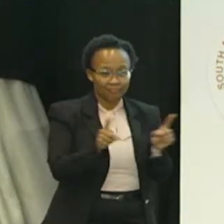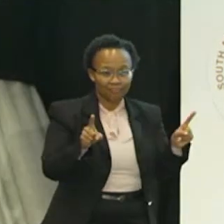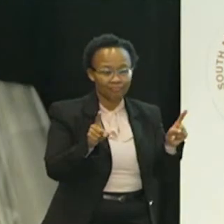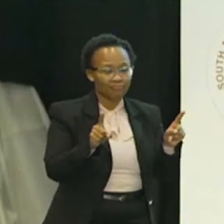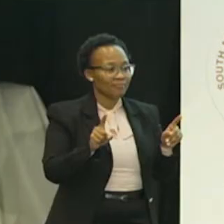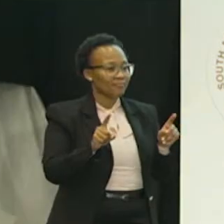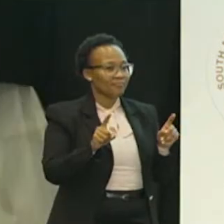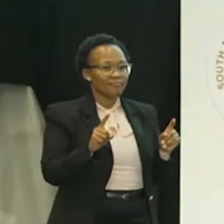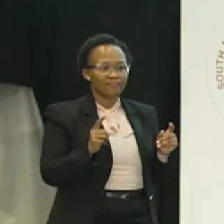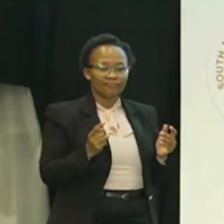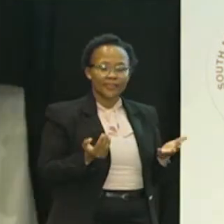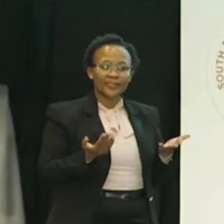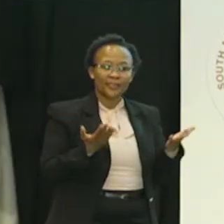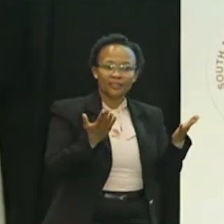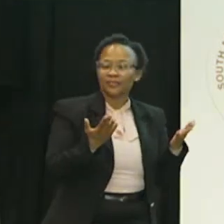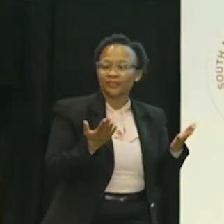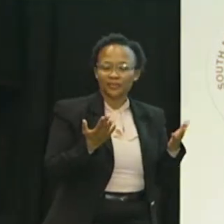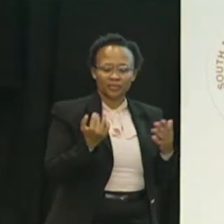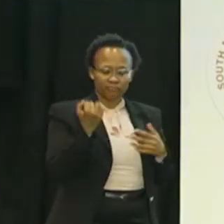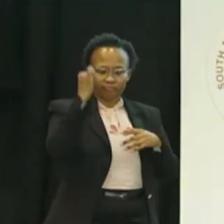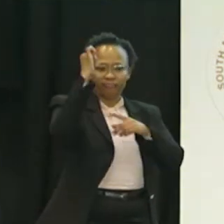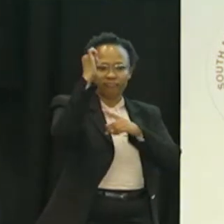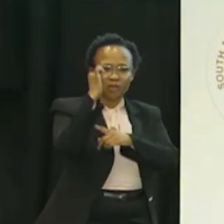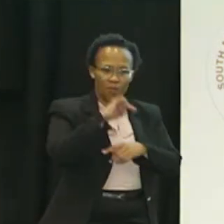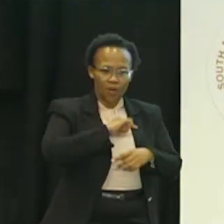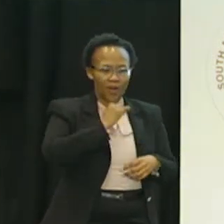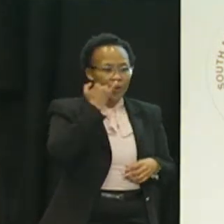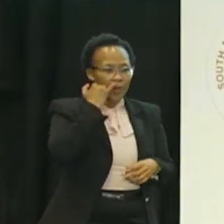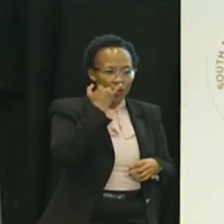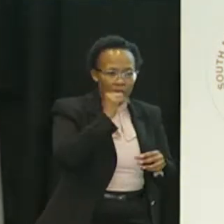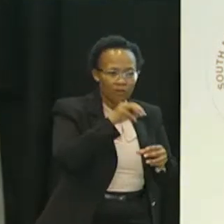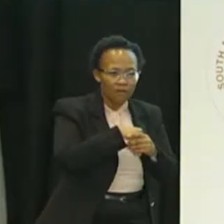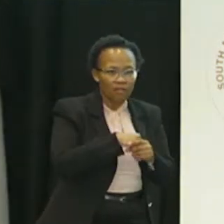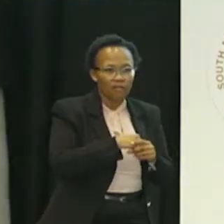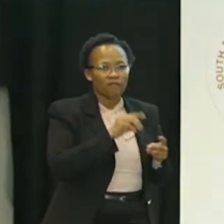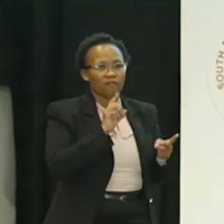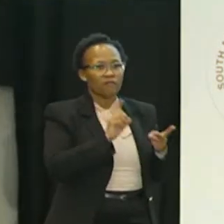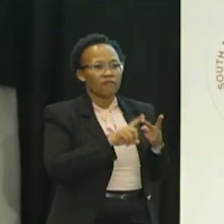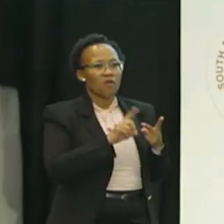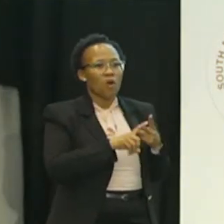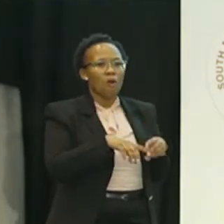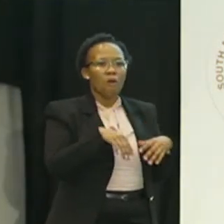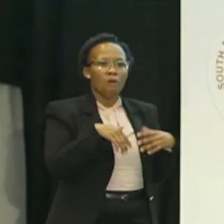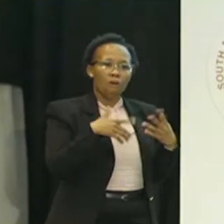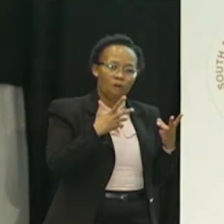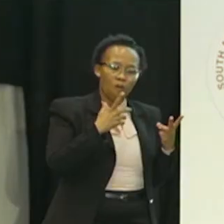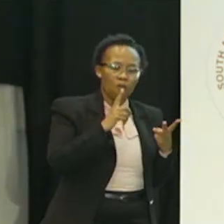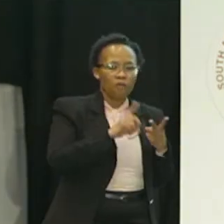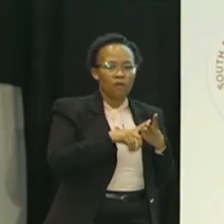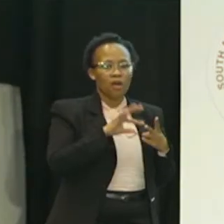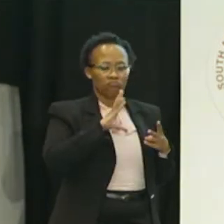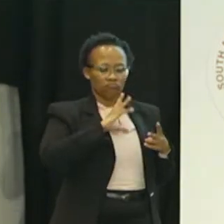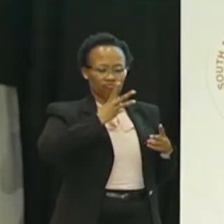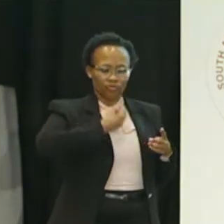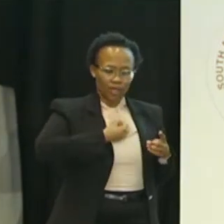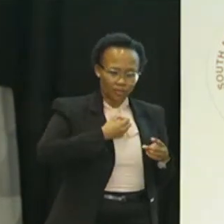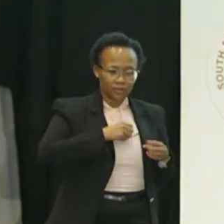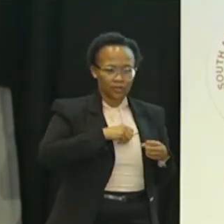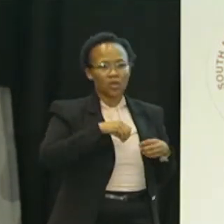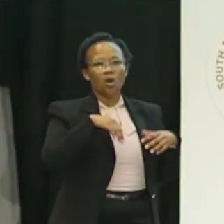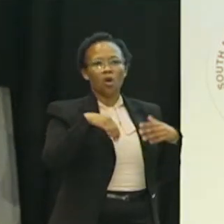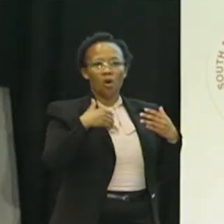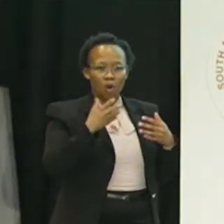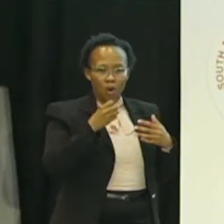services because they use drugs, because they're a sex worker, or because they are queer or trans. And this is